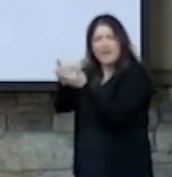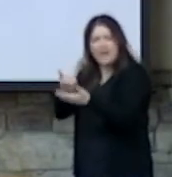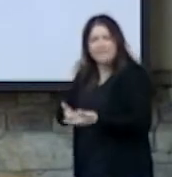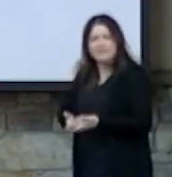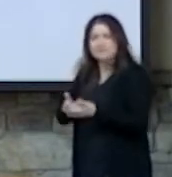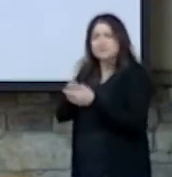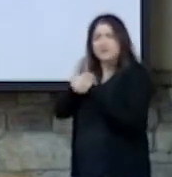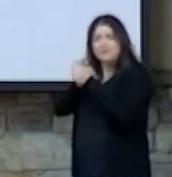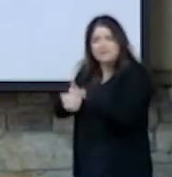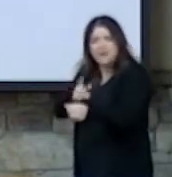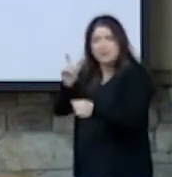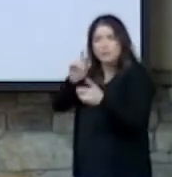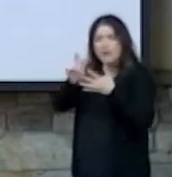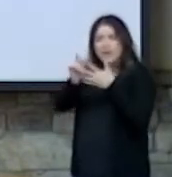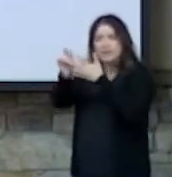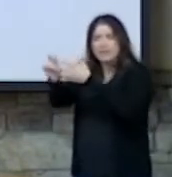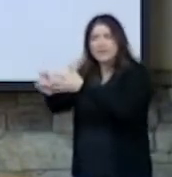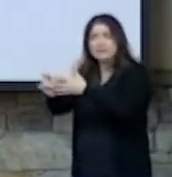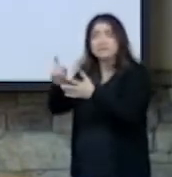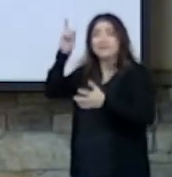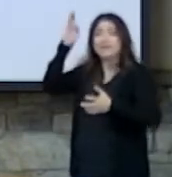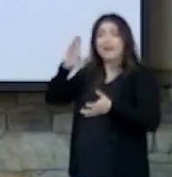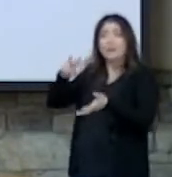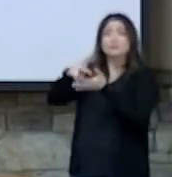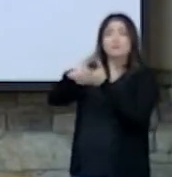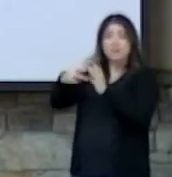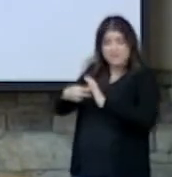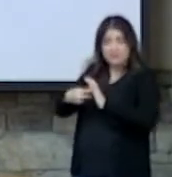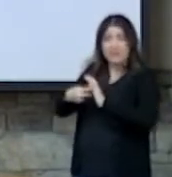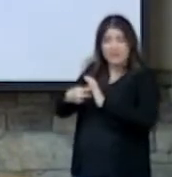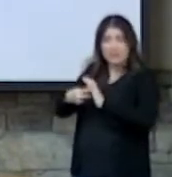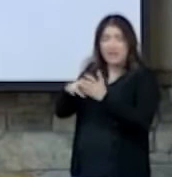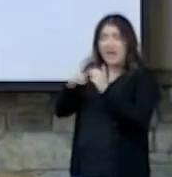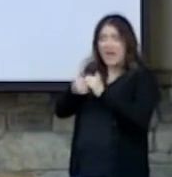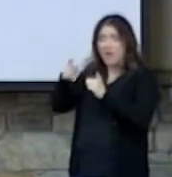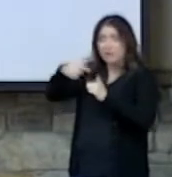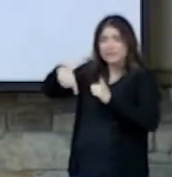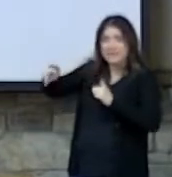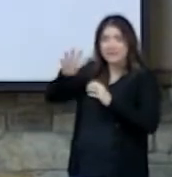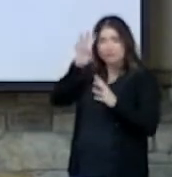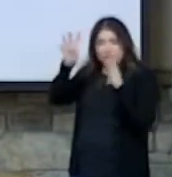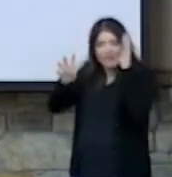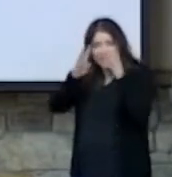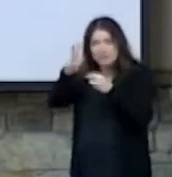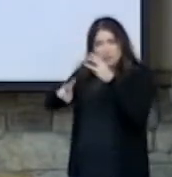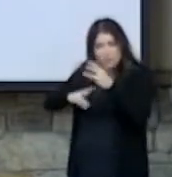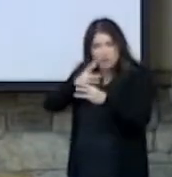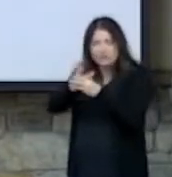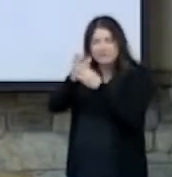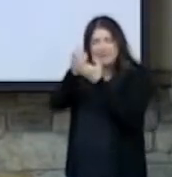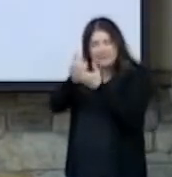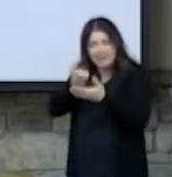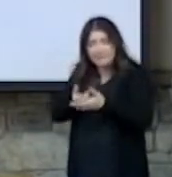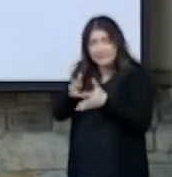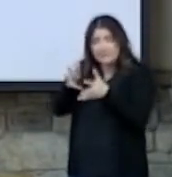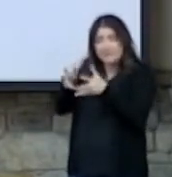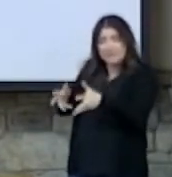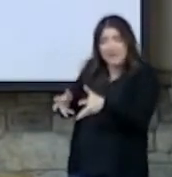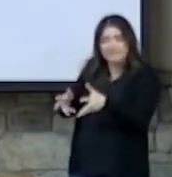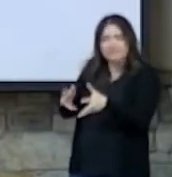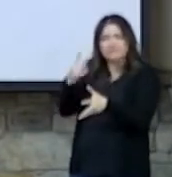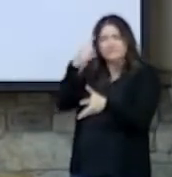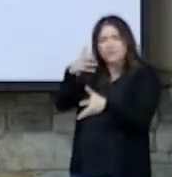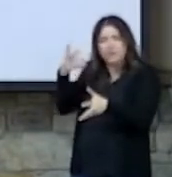us. You see, God was purposeful in how He created the world and the evidence that He left for us to lead us